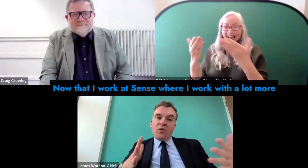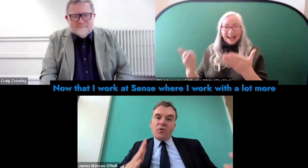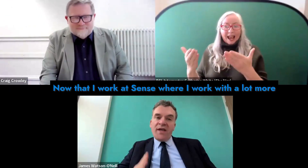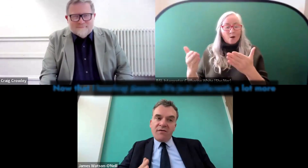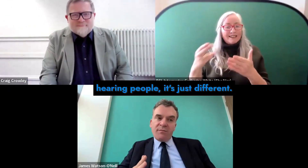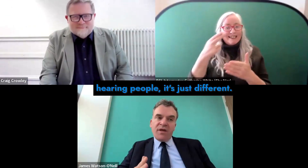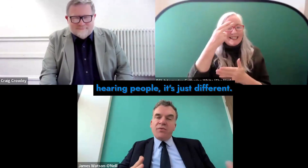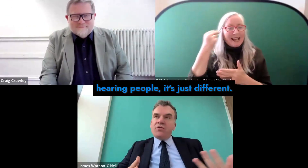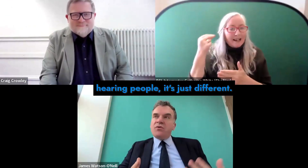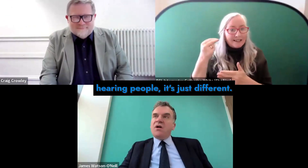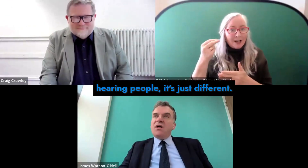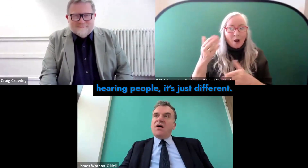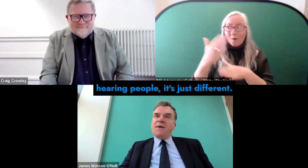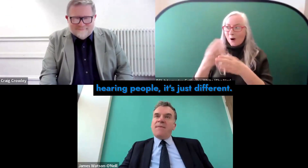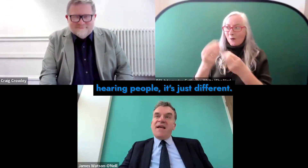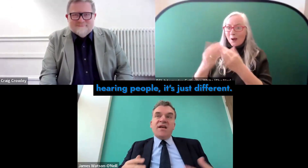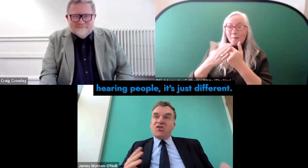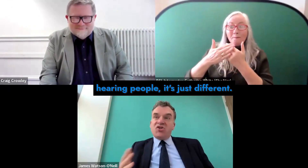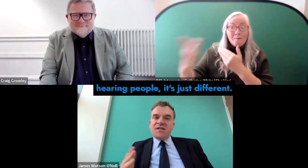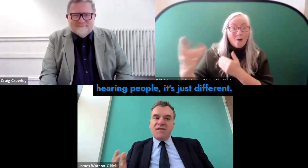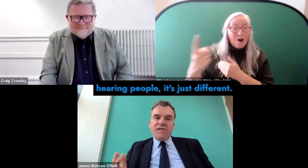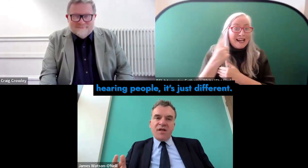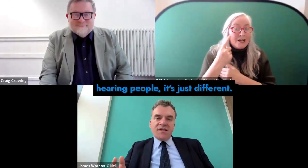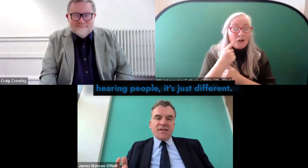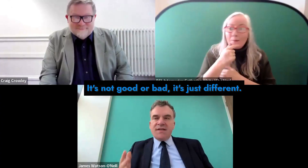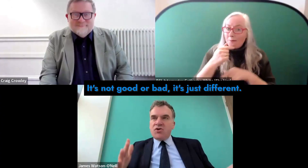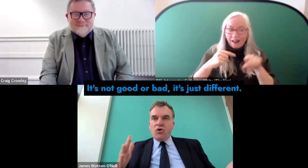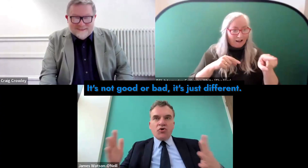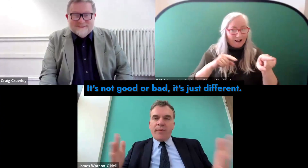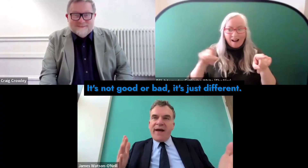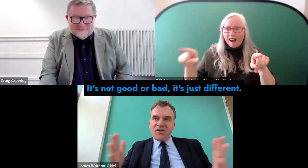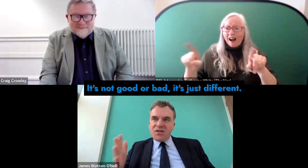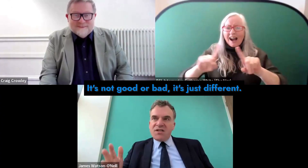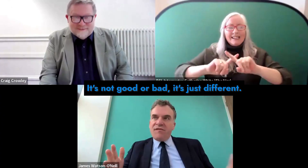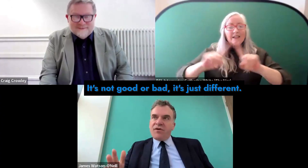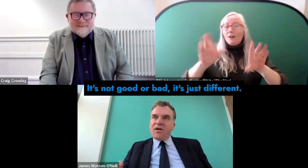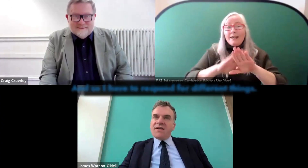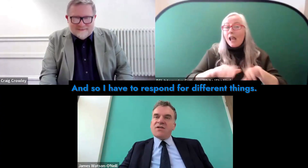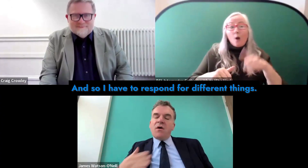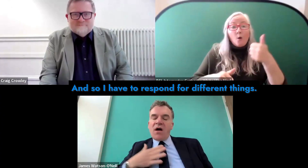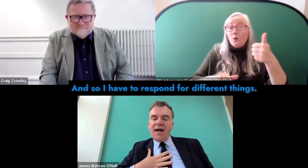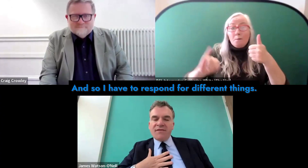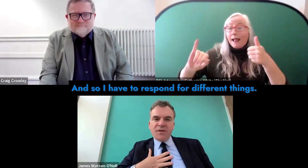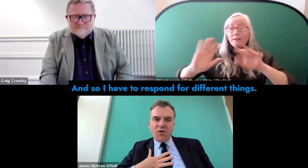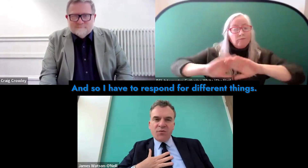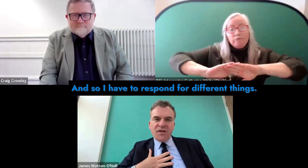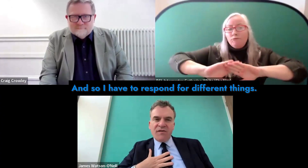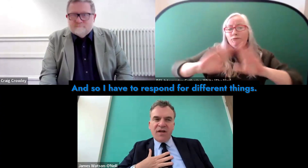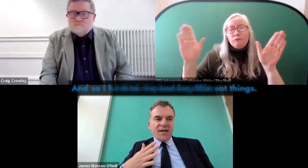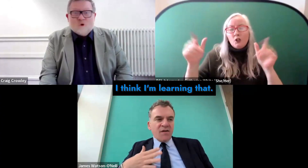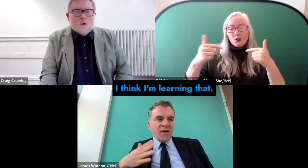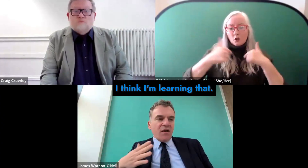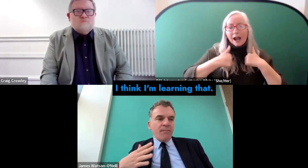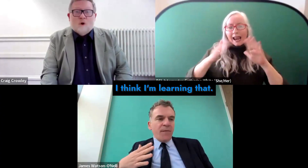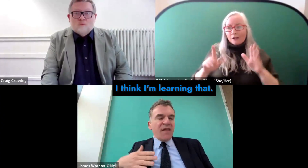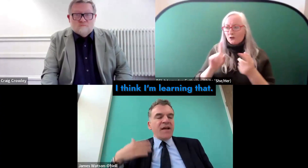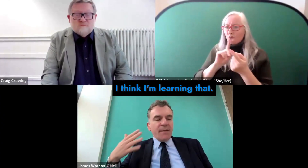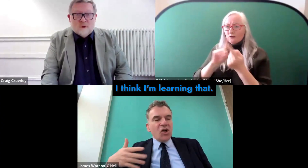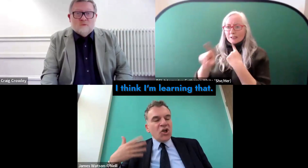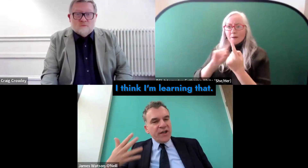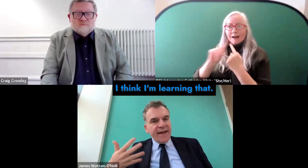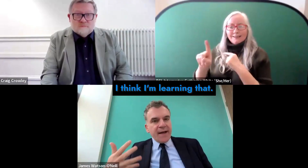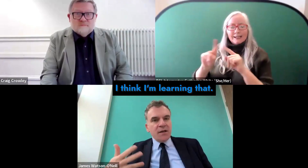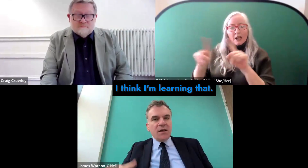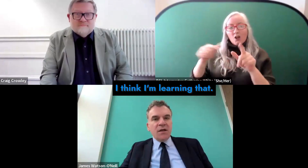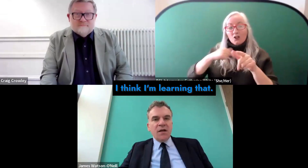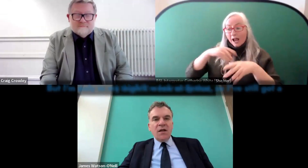where I work with a lot more hearing people, it's just different. It's not good or bad. It's just different, and so I have to respond for different. And I don't think I think